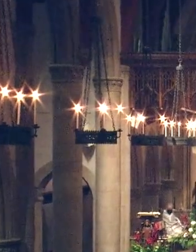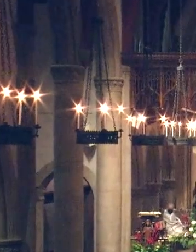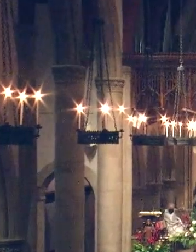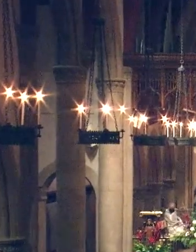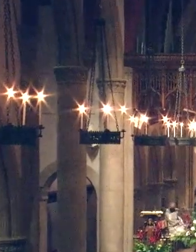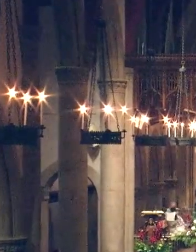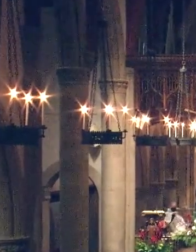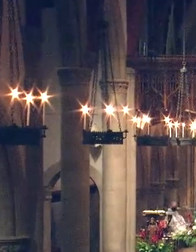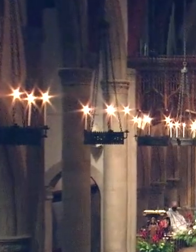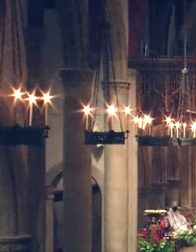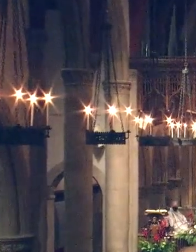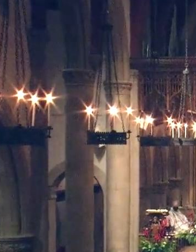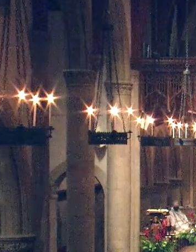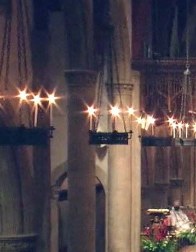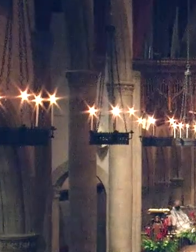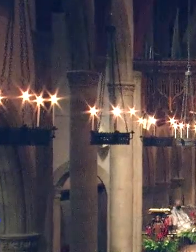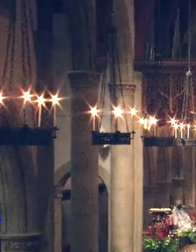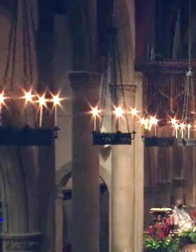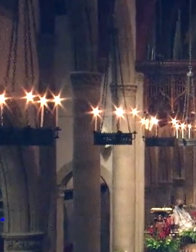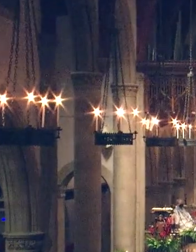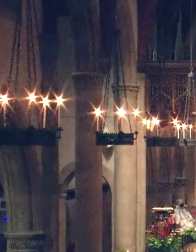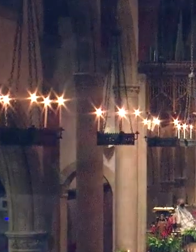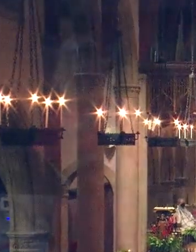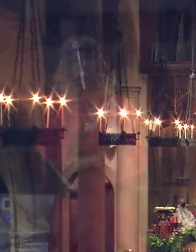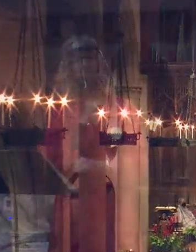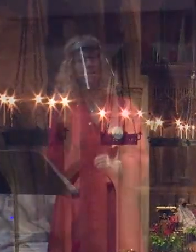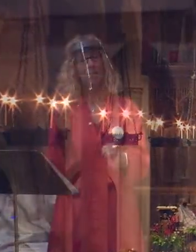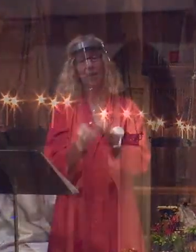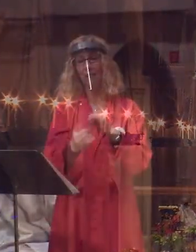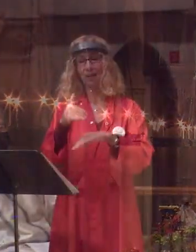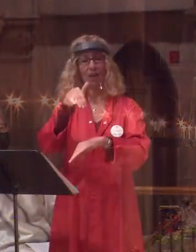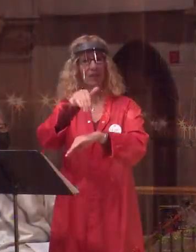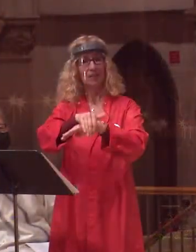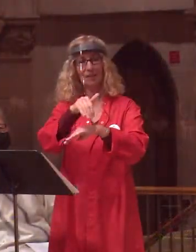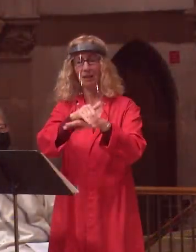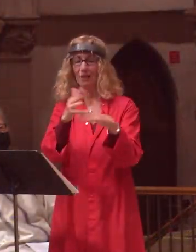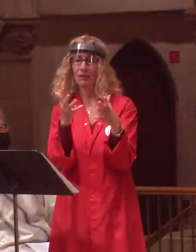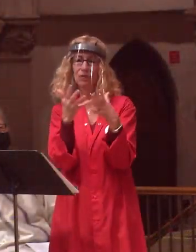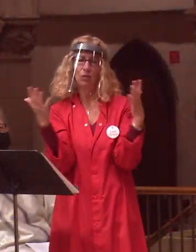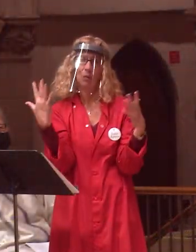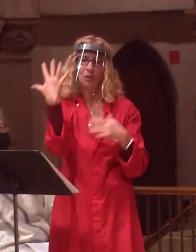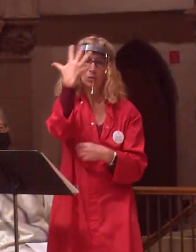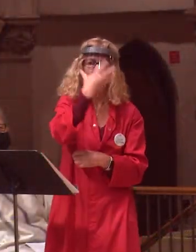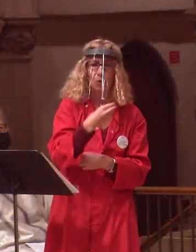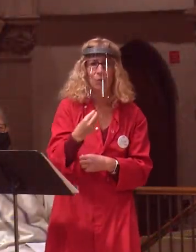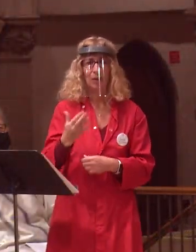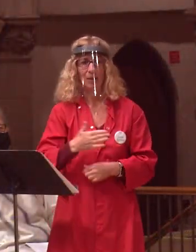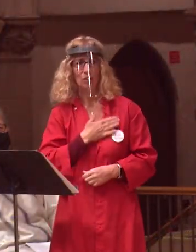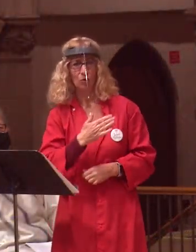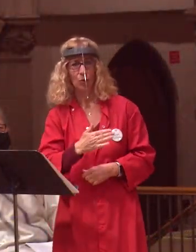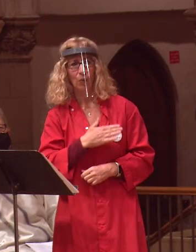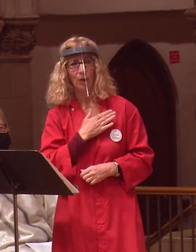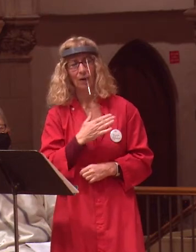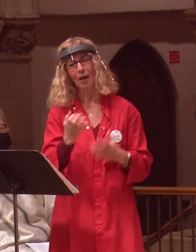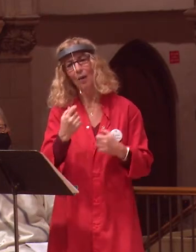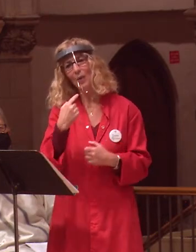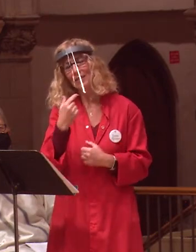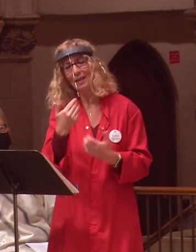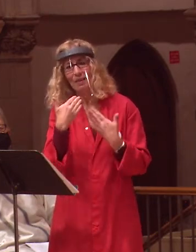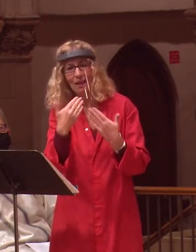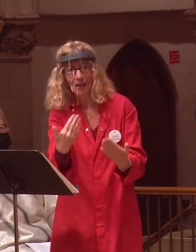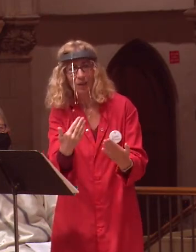for year-end business. And finally, on this night of so much beauty and joy, I want to say thank